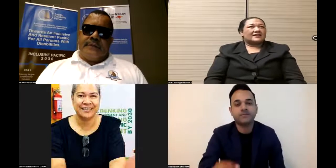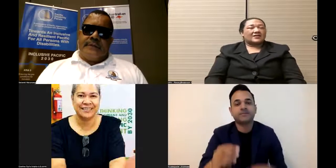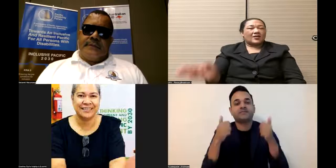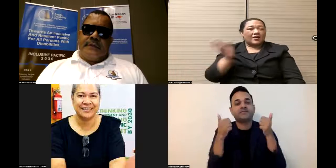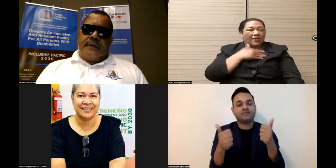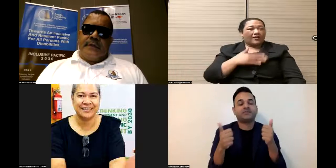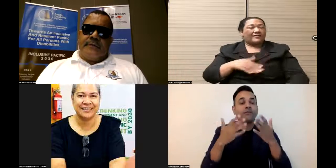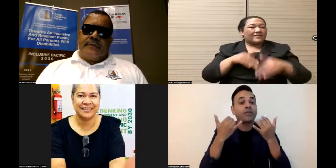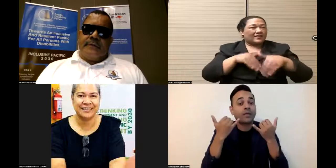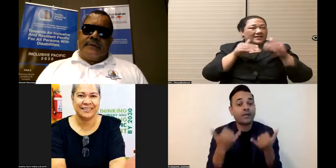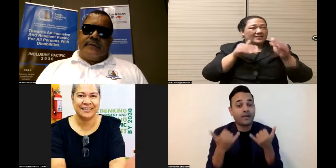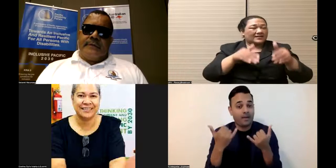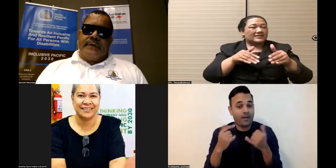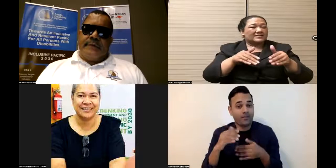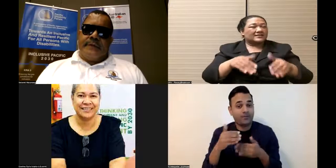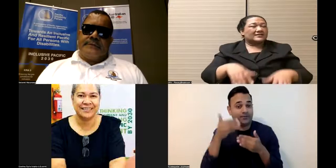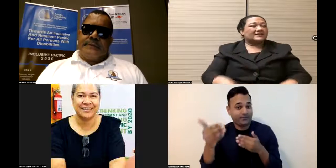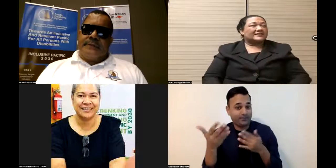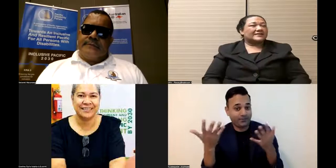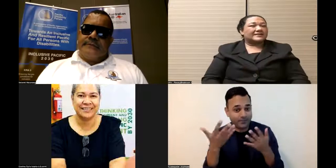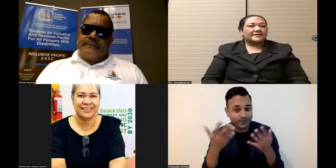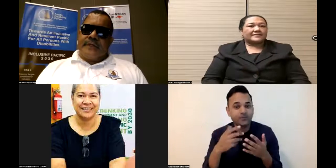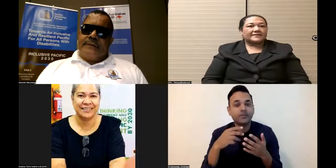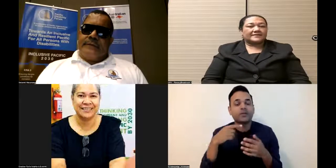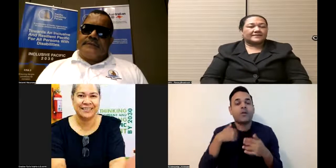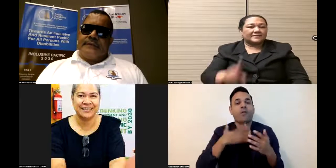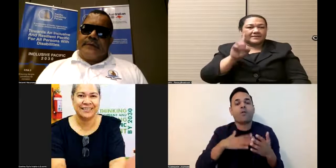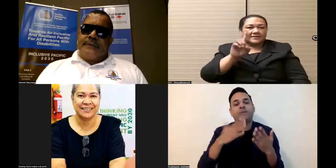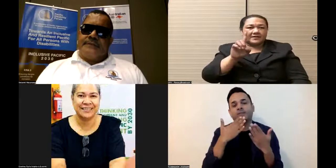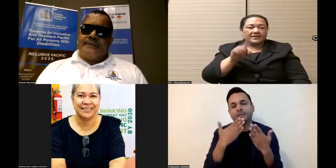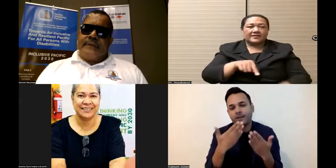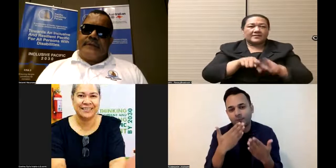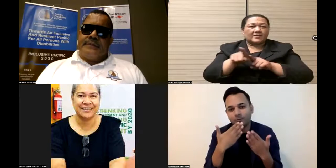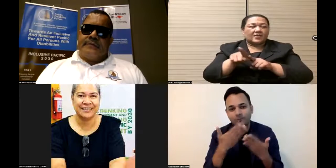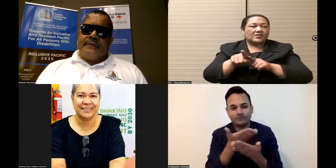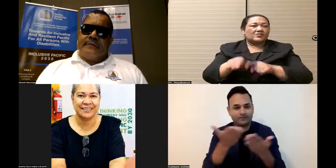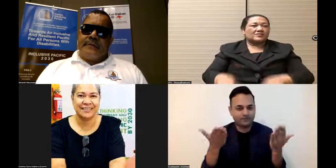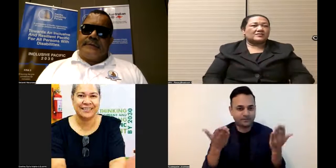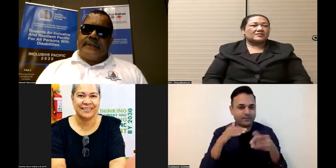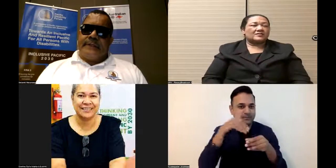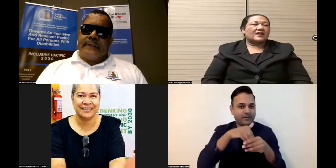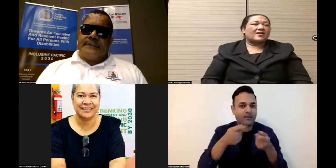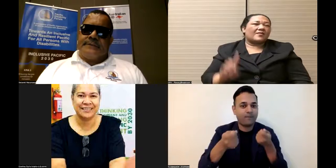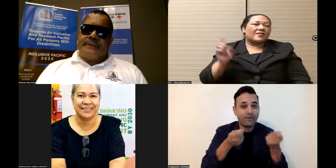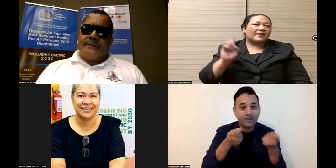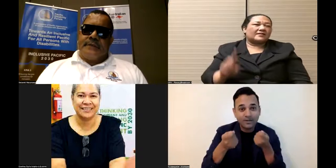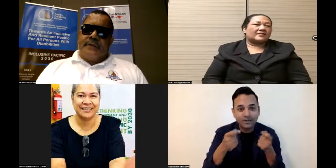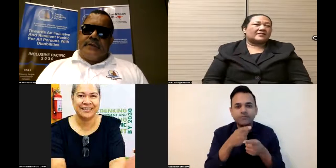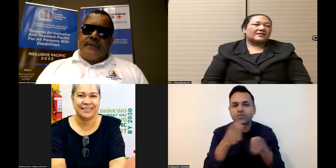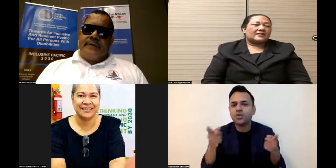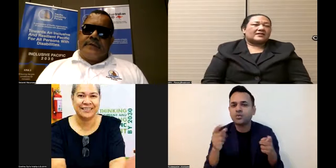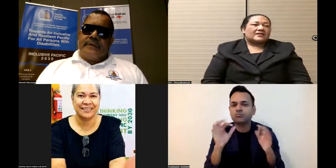of the key outcomes that we want to have is the voices of persons with disabilities through the representative